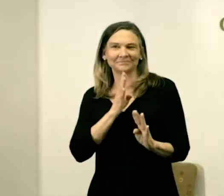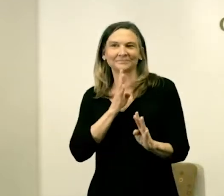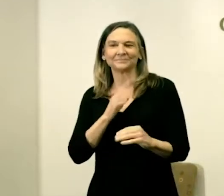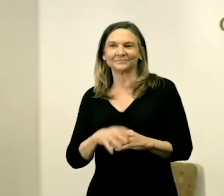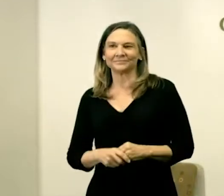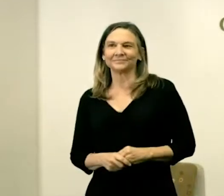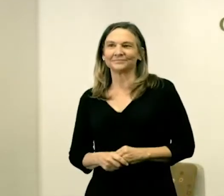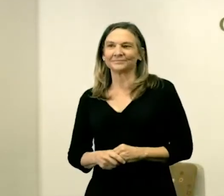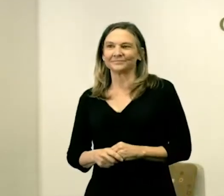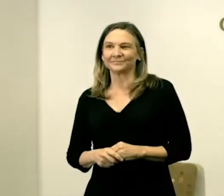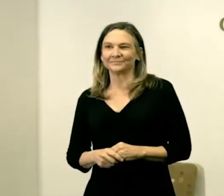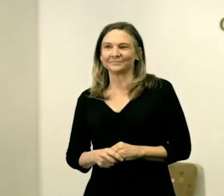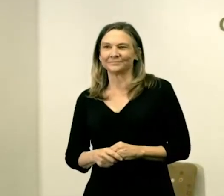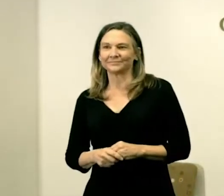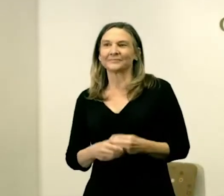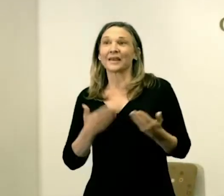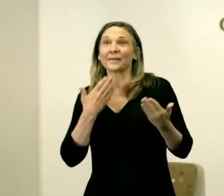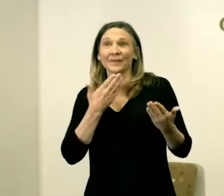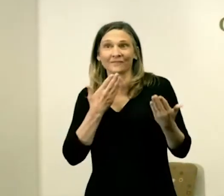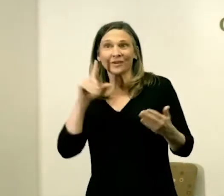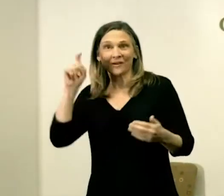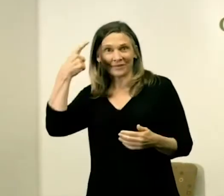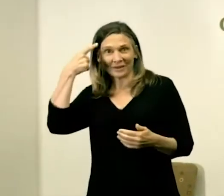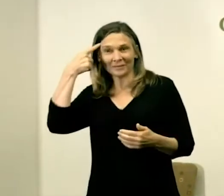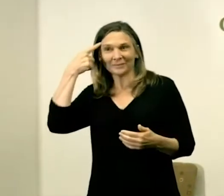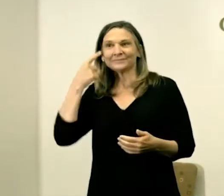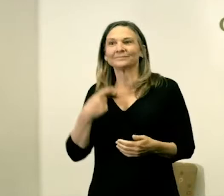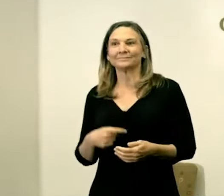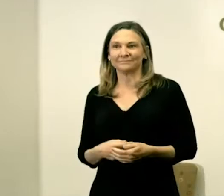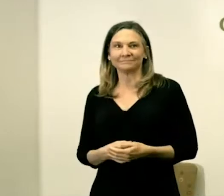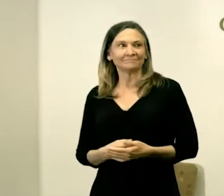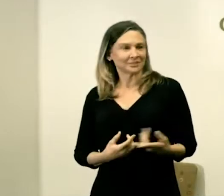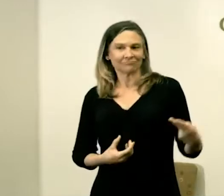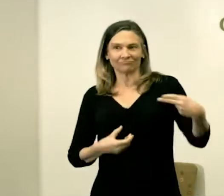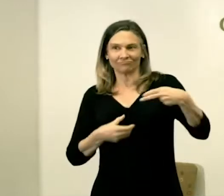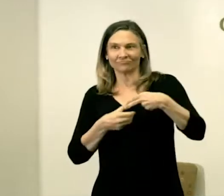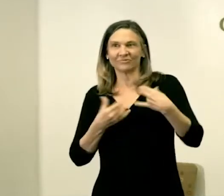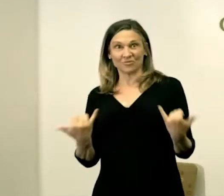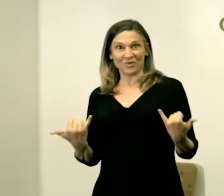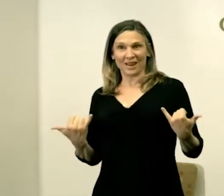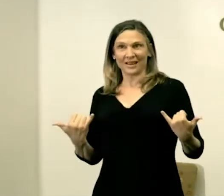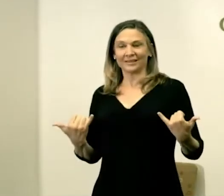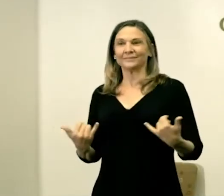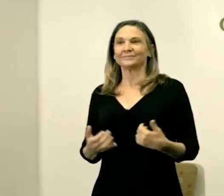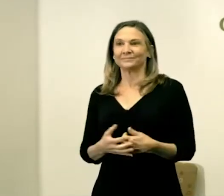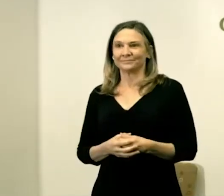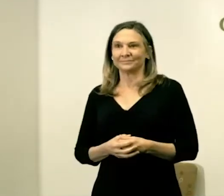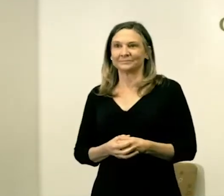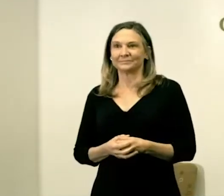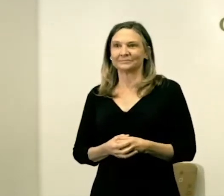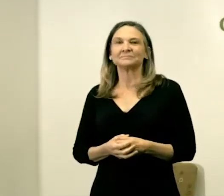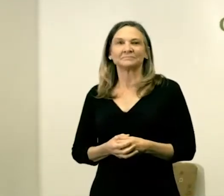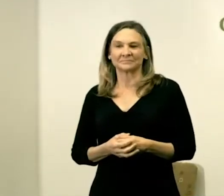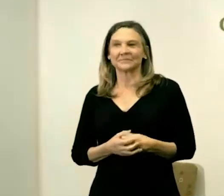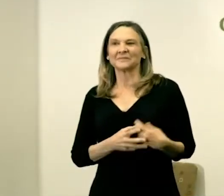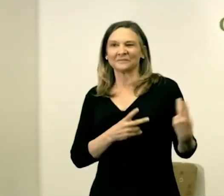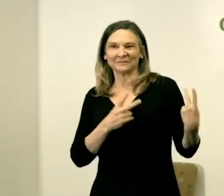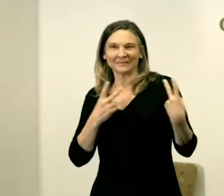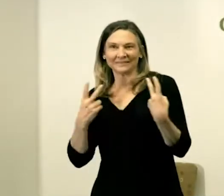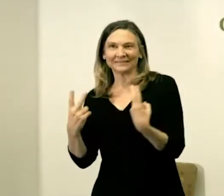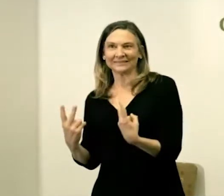Thank you, Governor Newsom, not only for joining us today, but for taking the time to visit a number